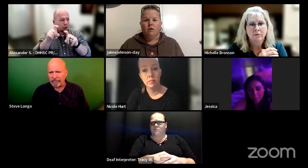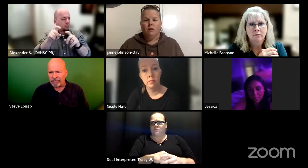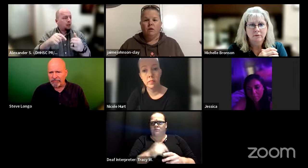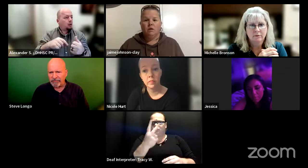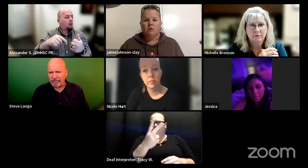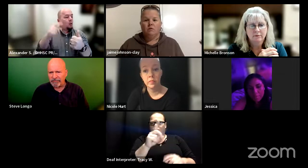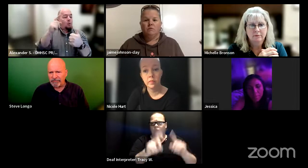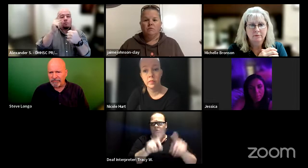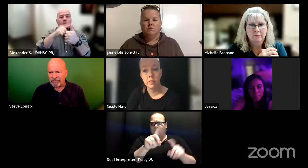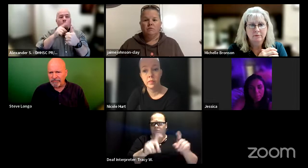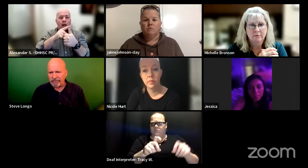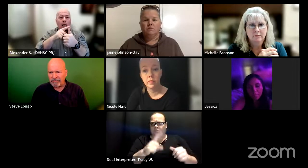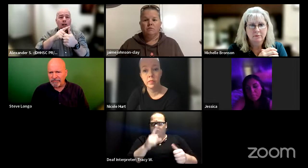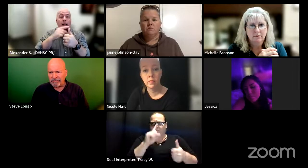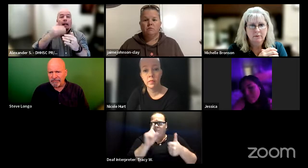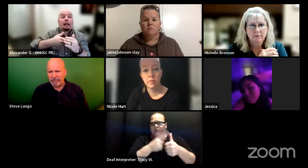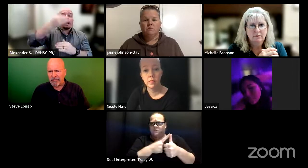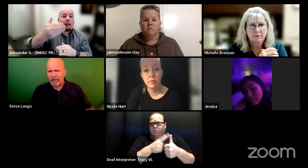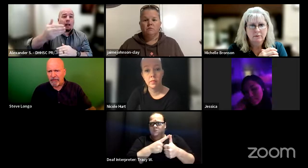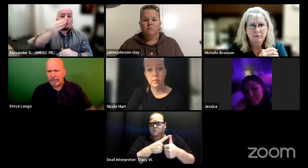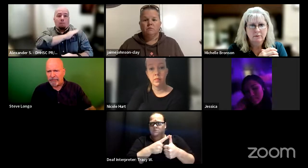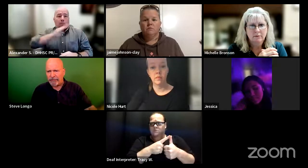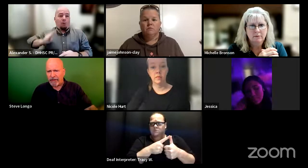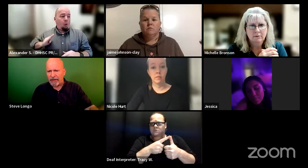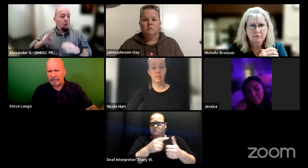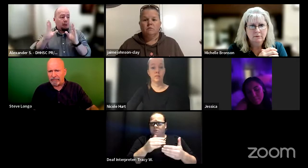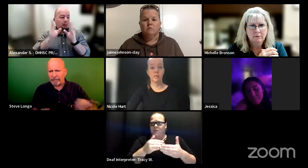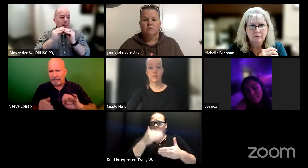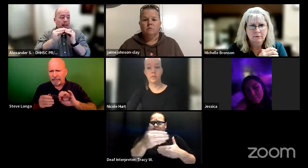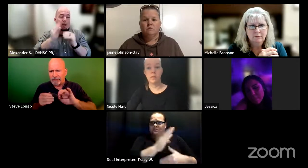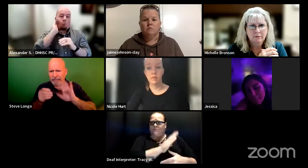participant, 2 questions.